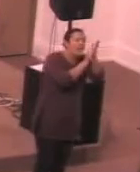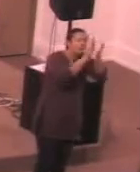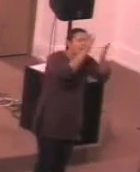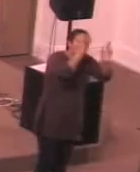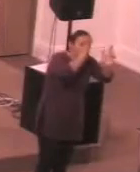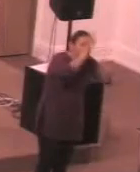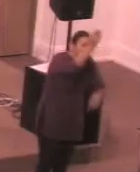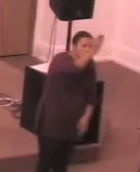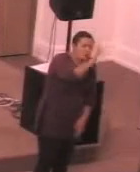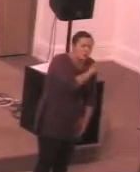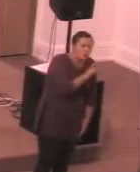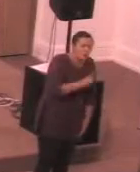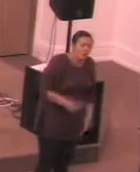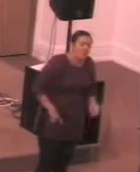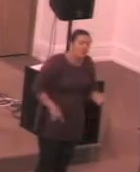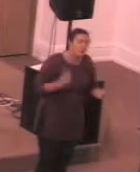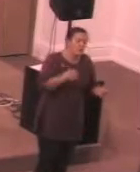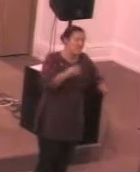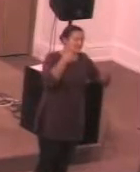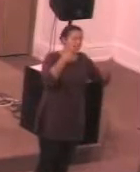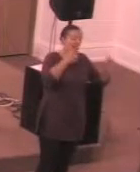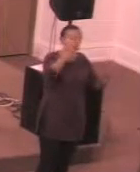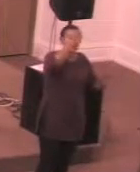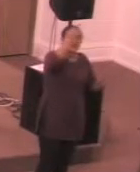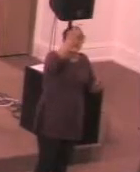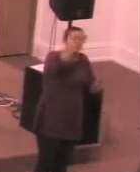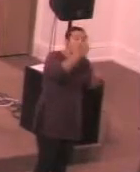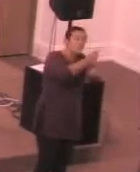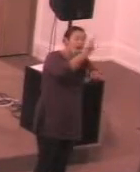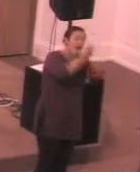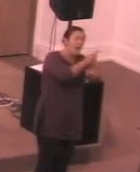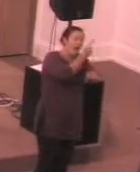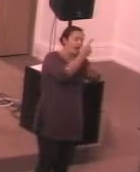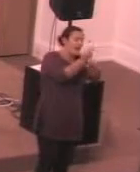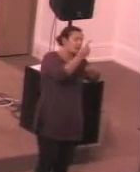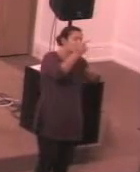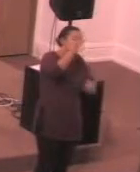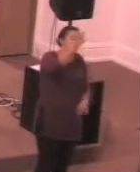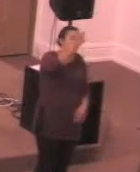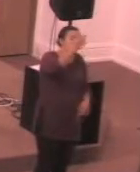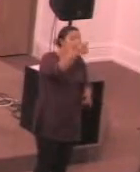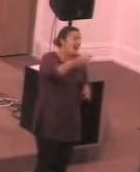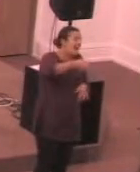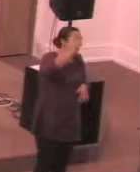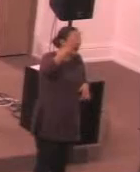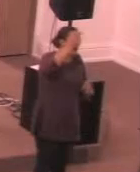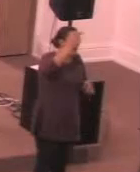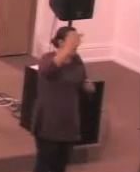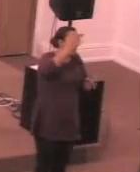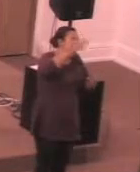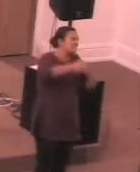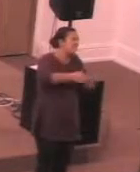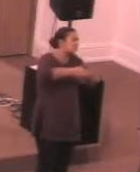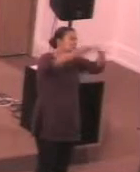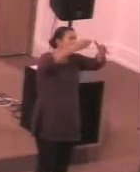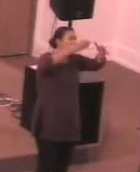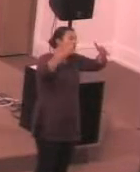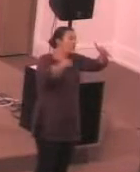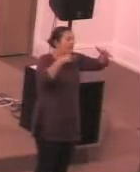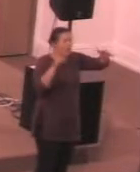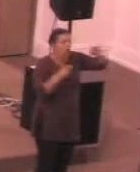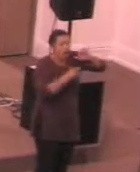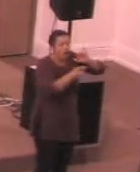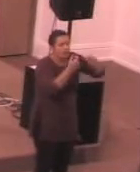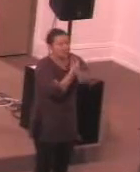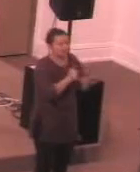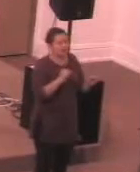Lord. And declare that you are our righteousness. Lord, you are our high tower. You are our refuge, Lord. Whatever we're going through tonight, Father